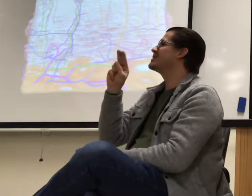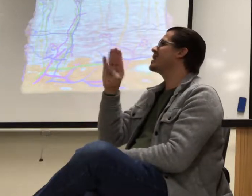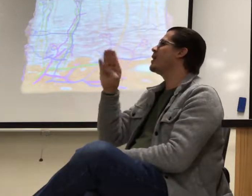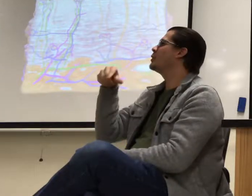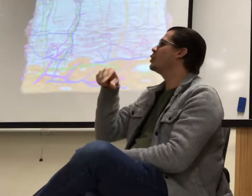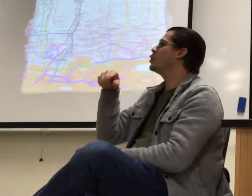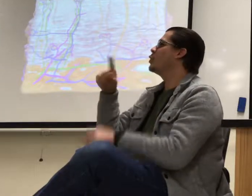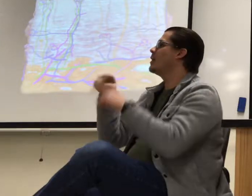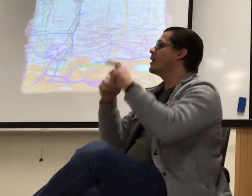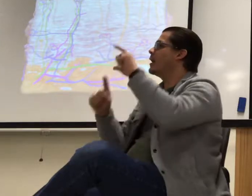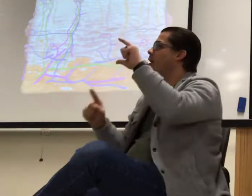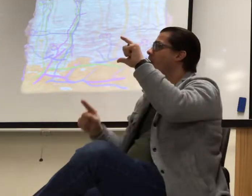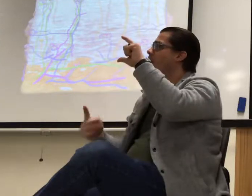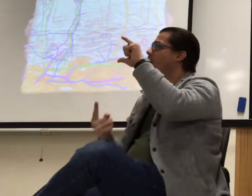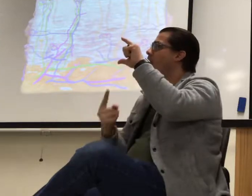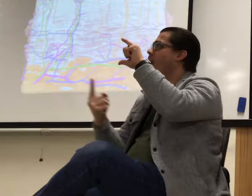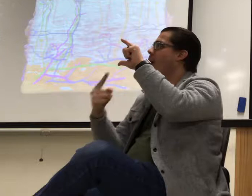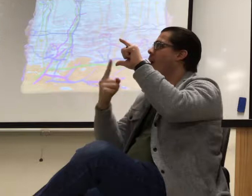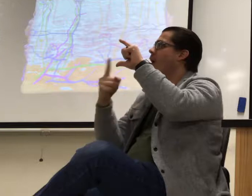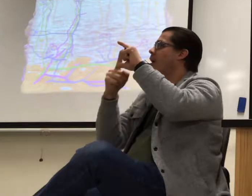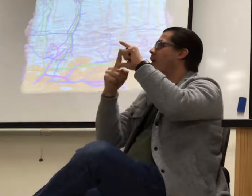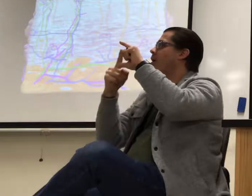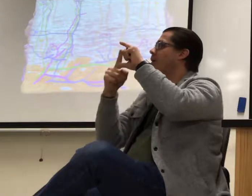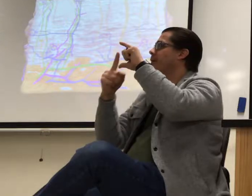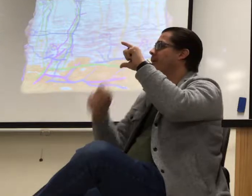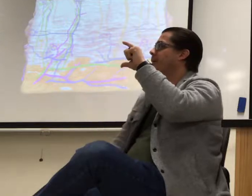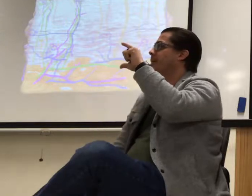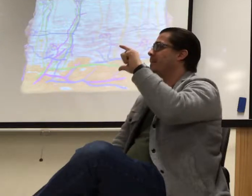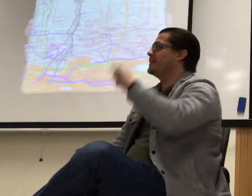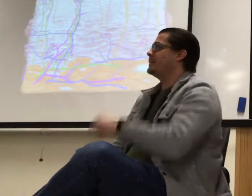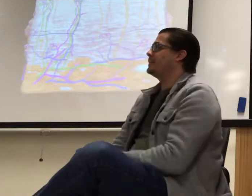little branch to the top.